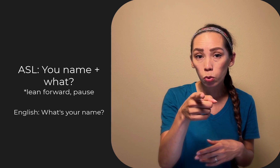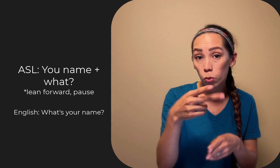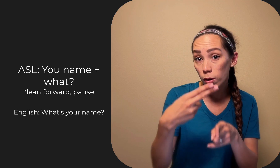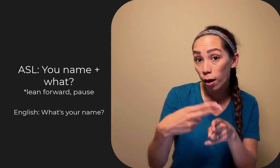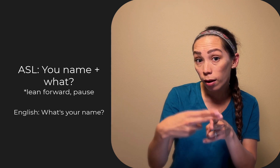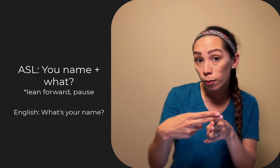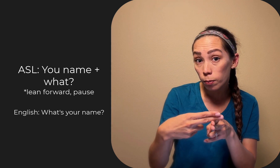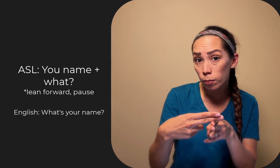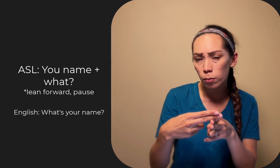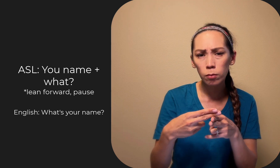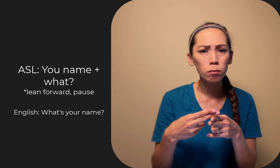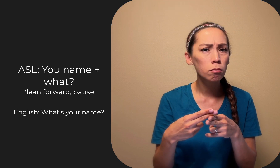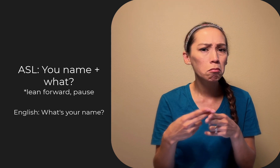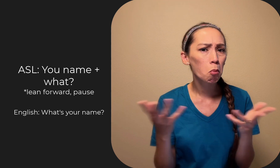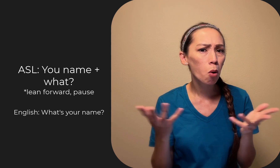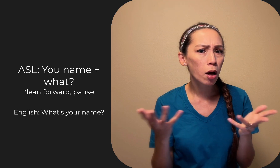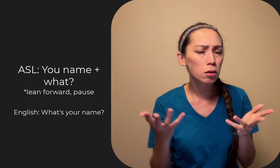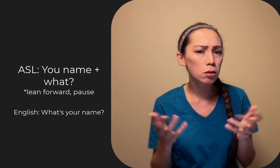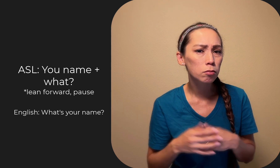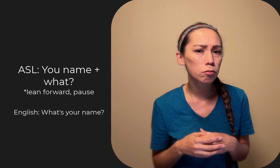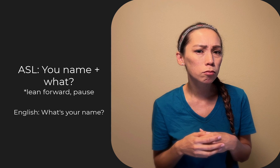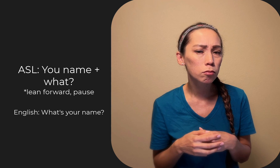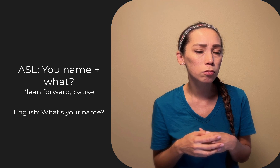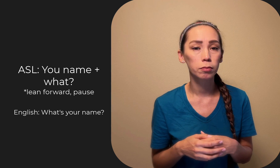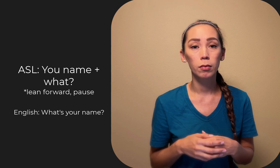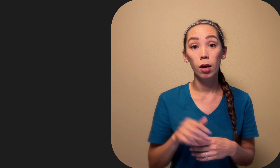or you name what.